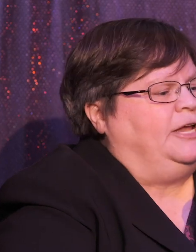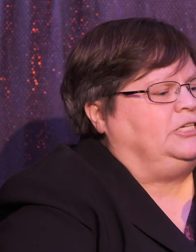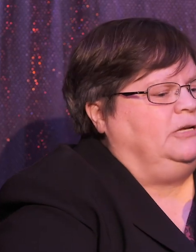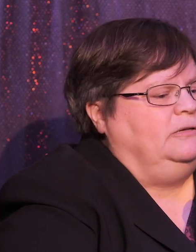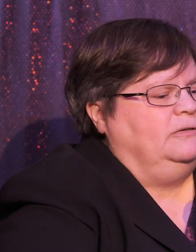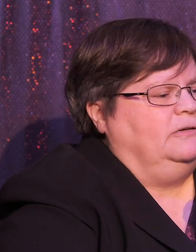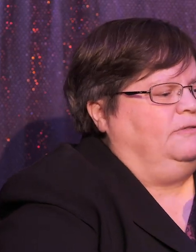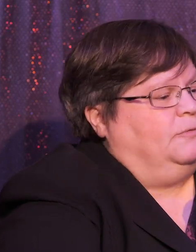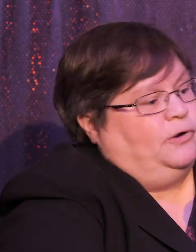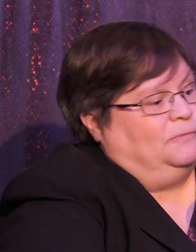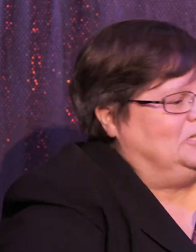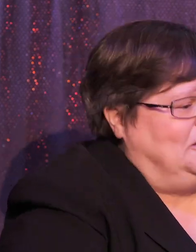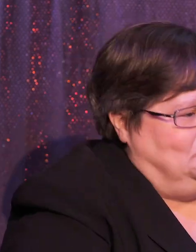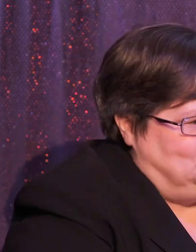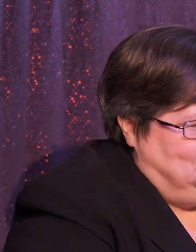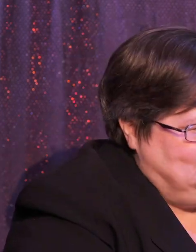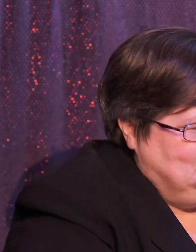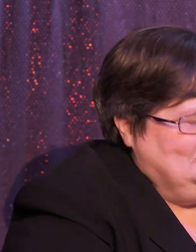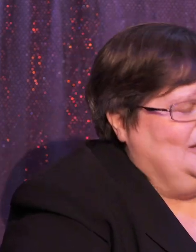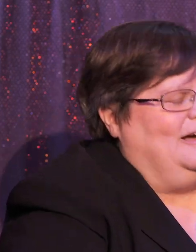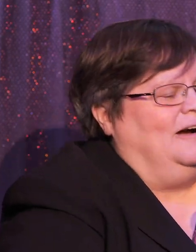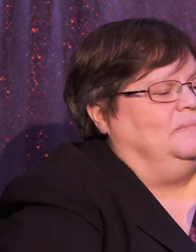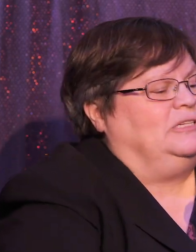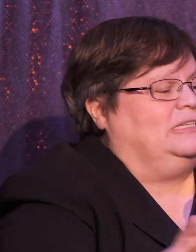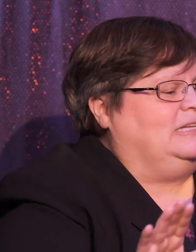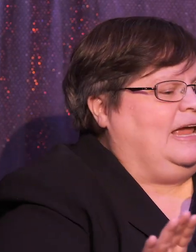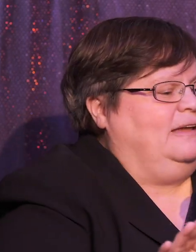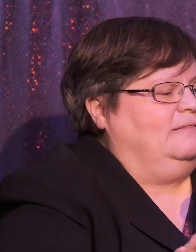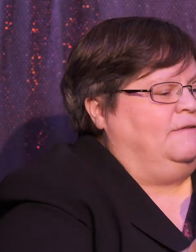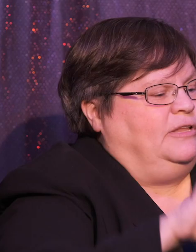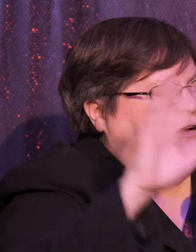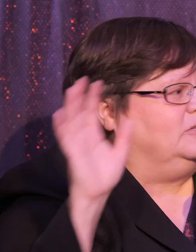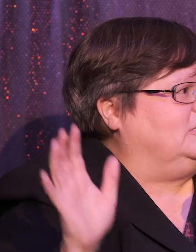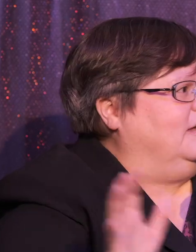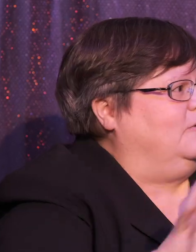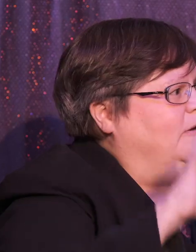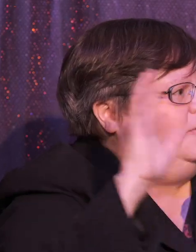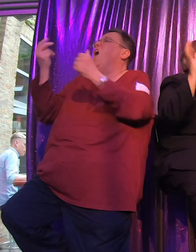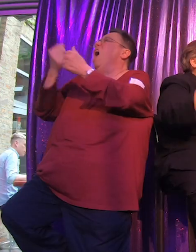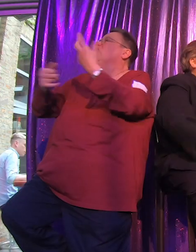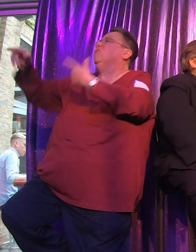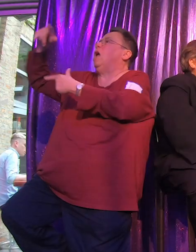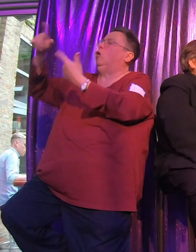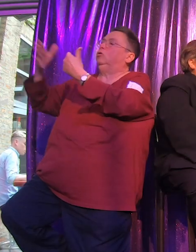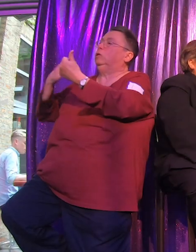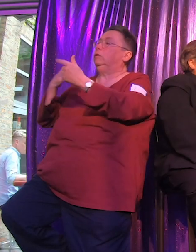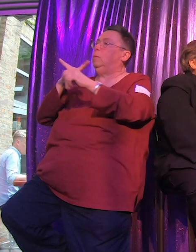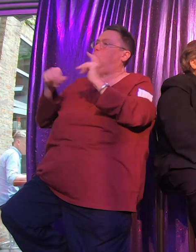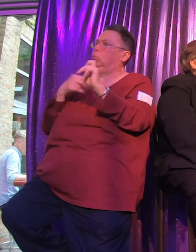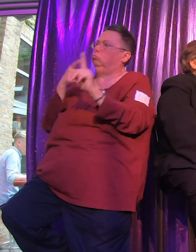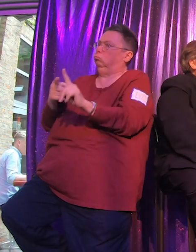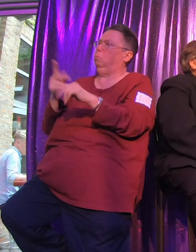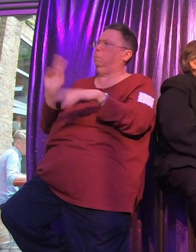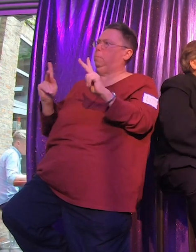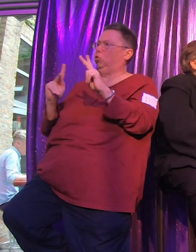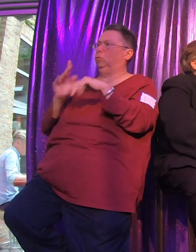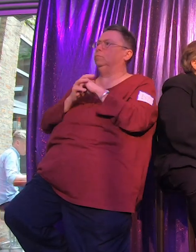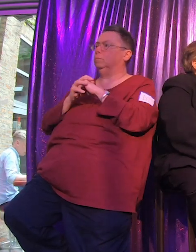original motivation from when I was 10 years old to today. Everything else is kind of gravy. Mm-hmm. Well, there